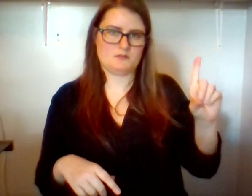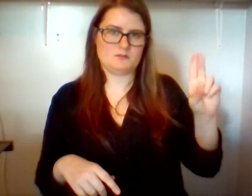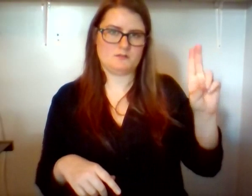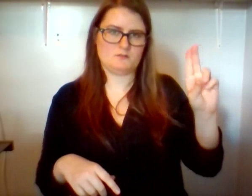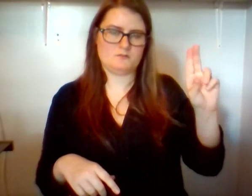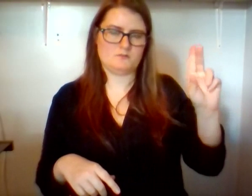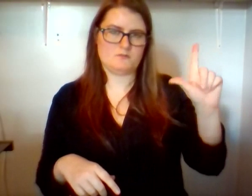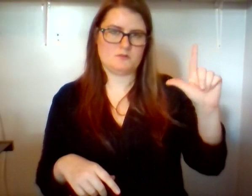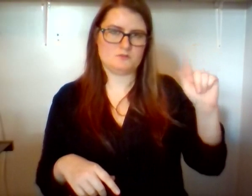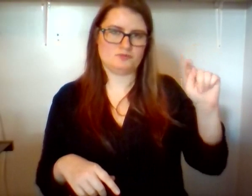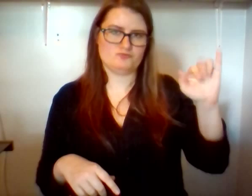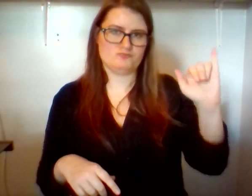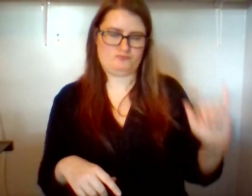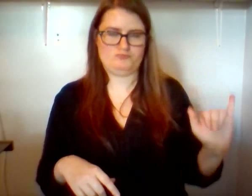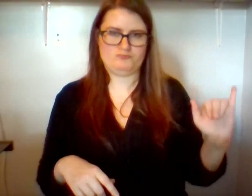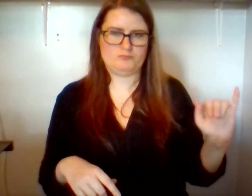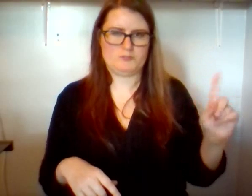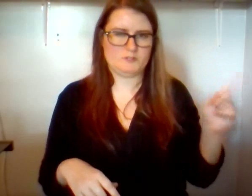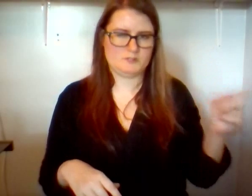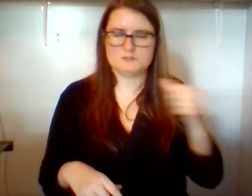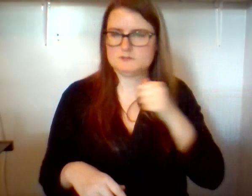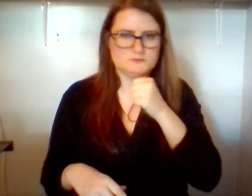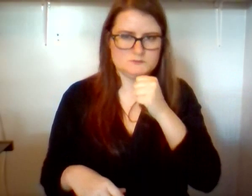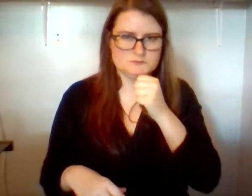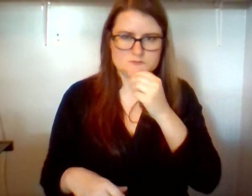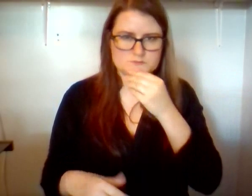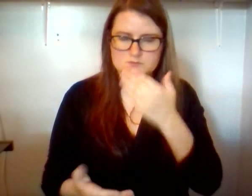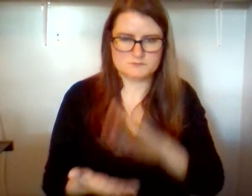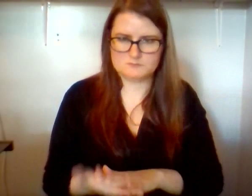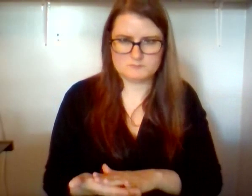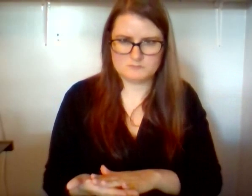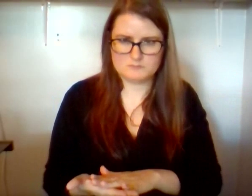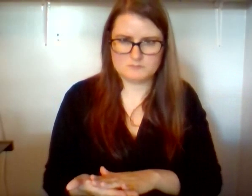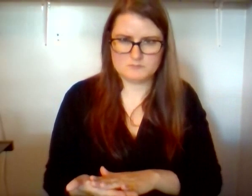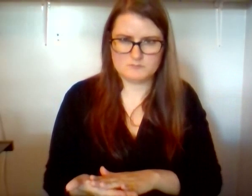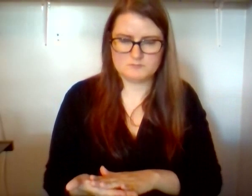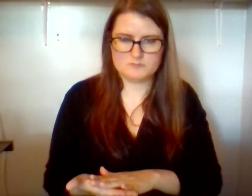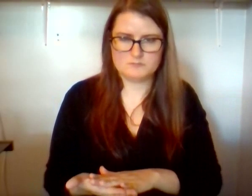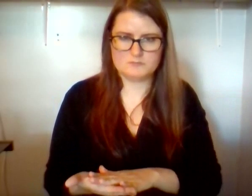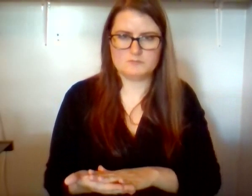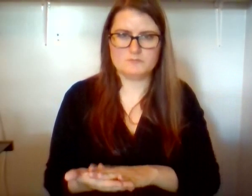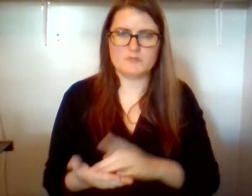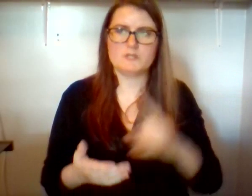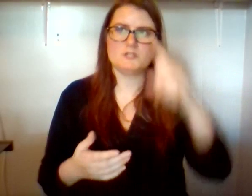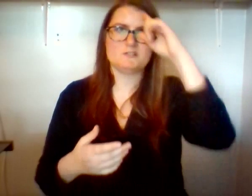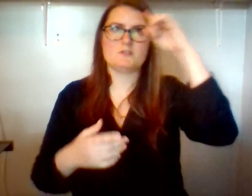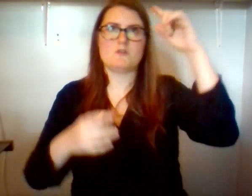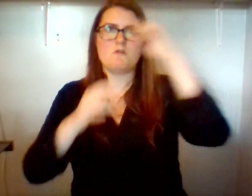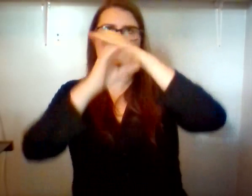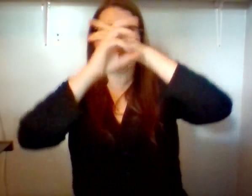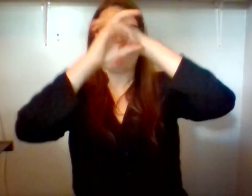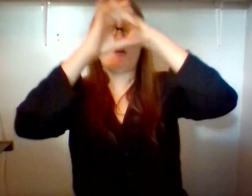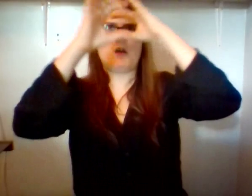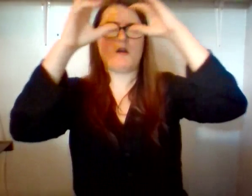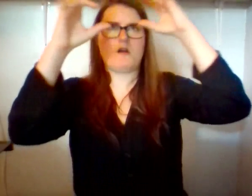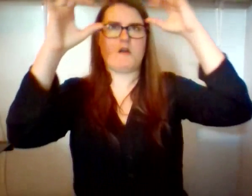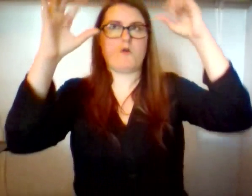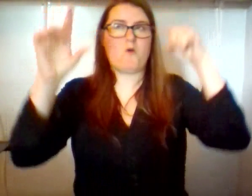mind, looking at a woman and cultivating through some fantasy a way that you get into bed with her or take off her clothes